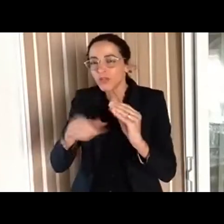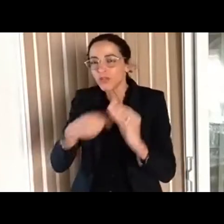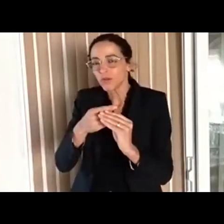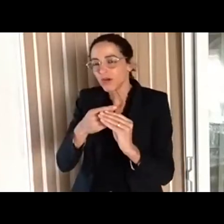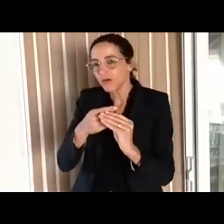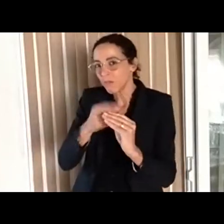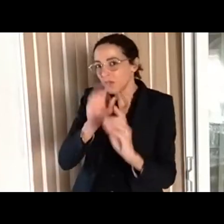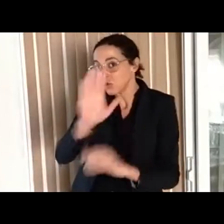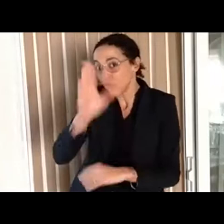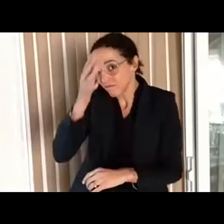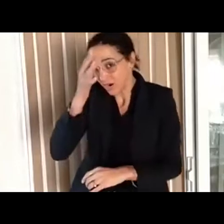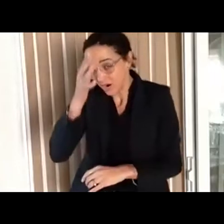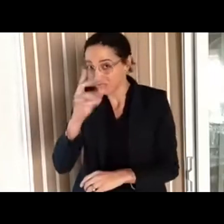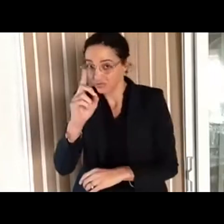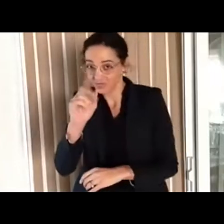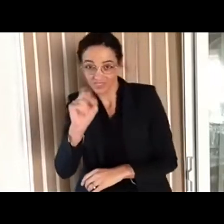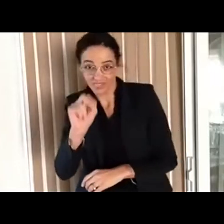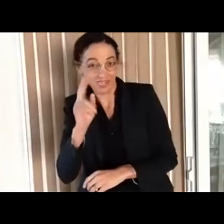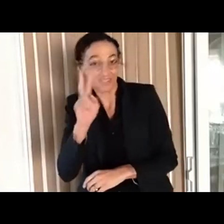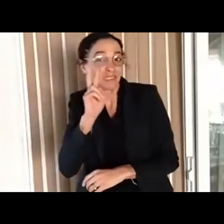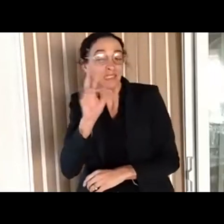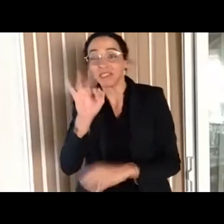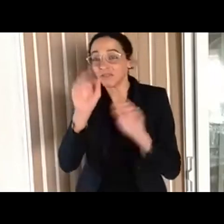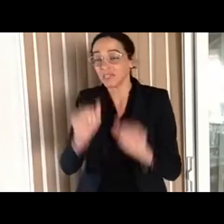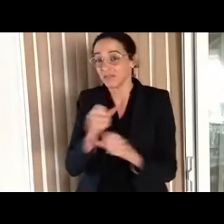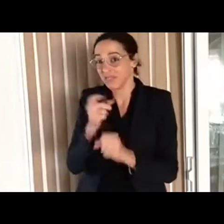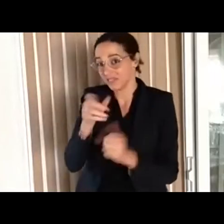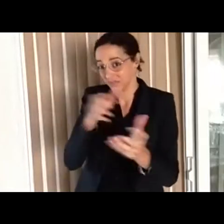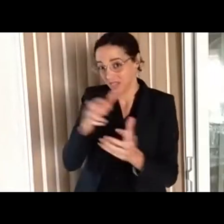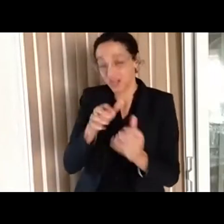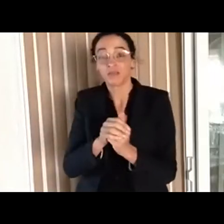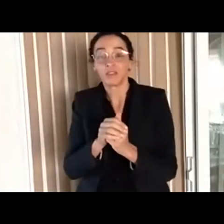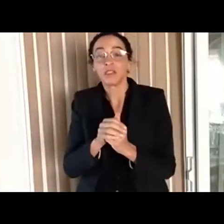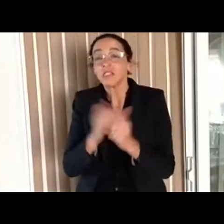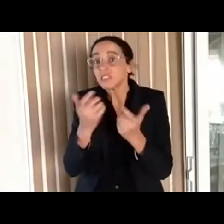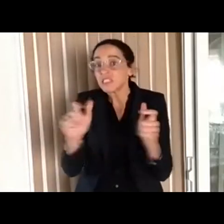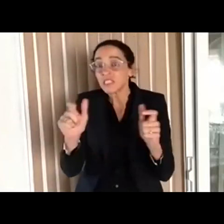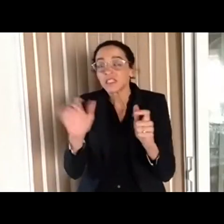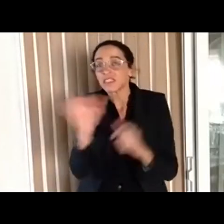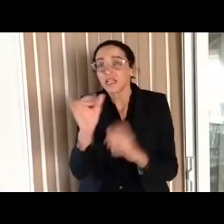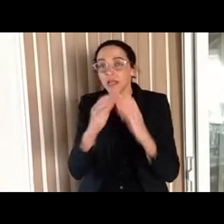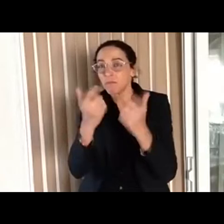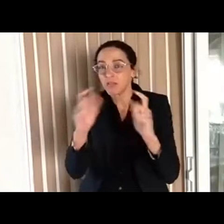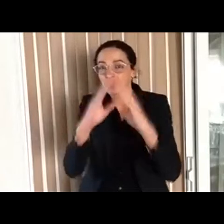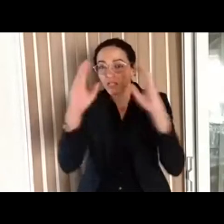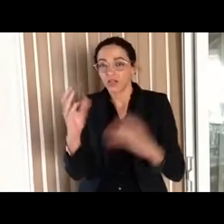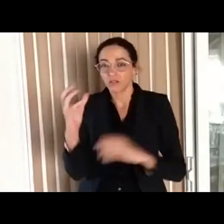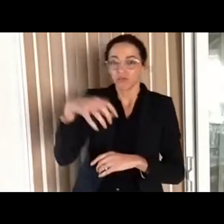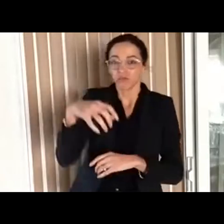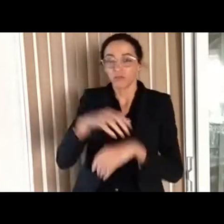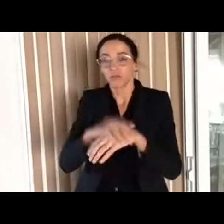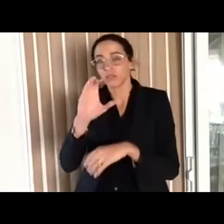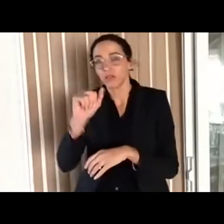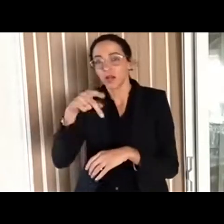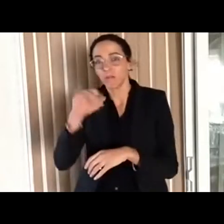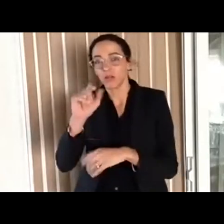him. So in that same big house, which Uncle Mike lives in now on Capilano Street, on